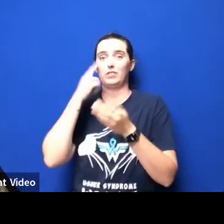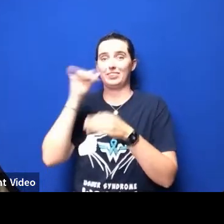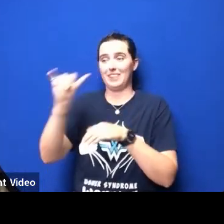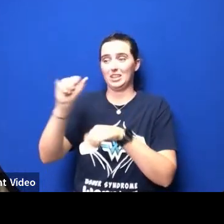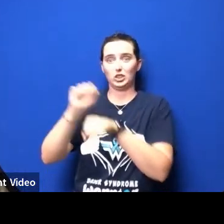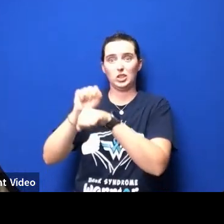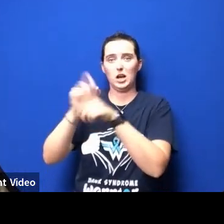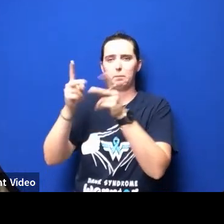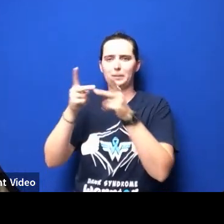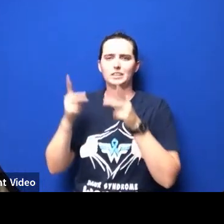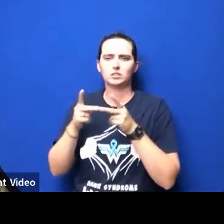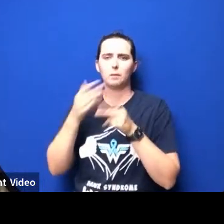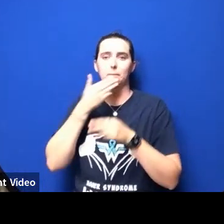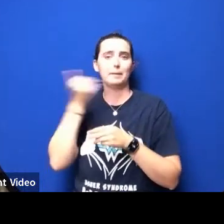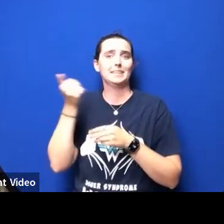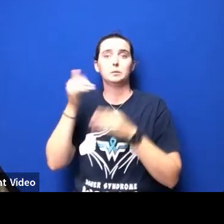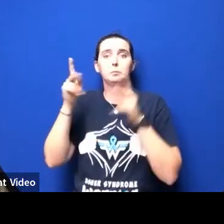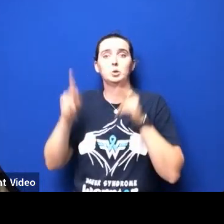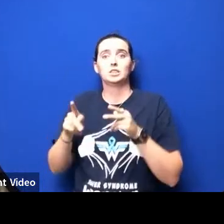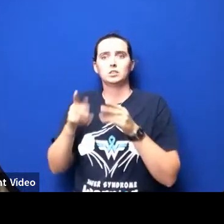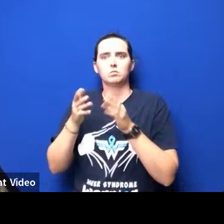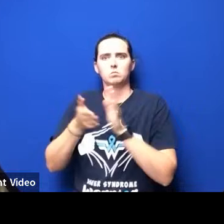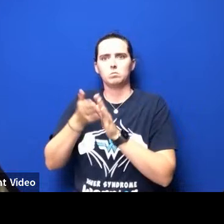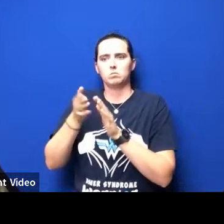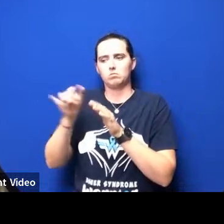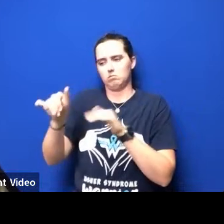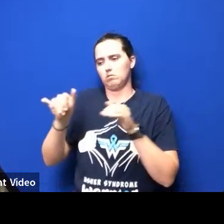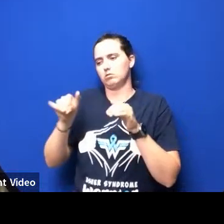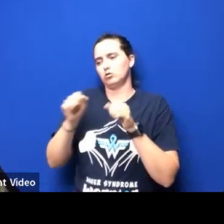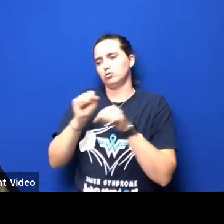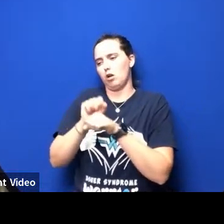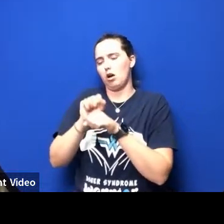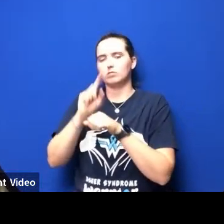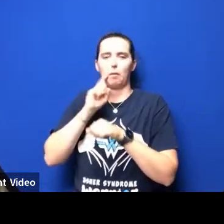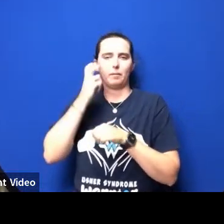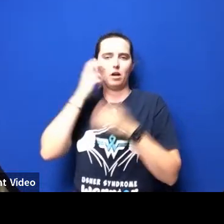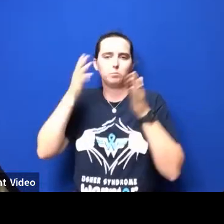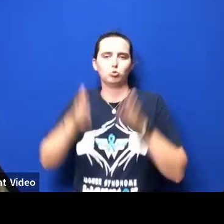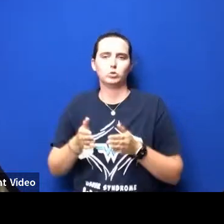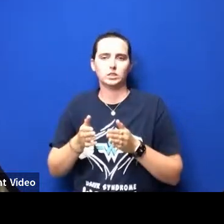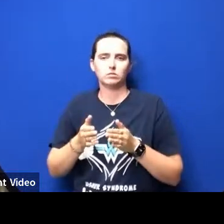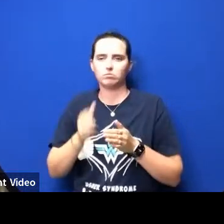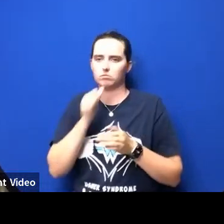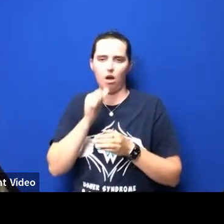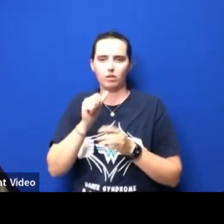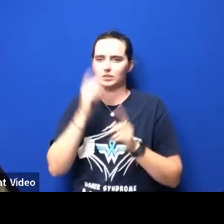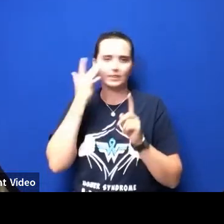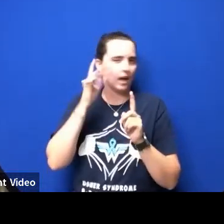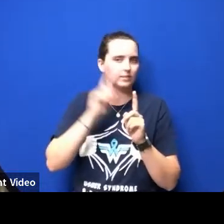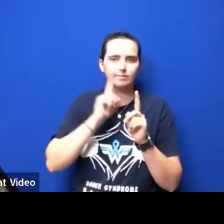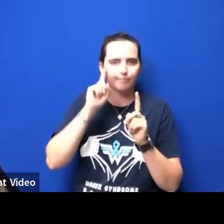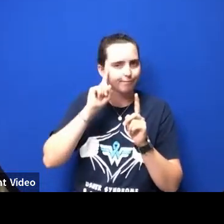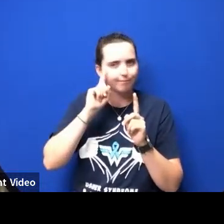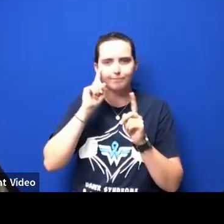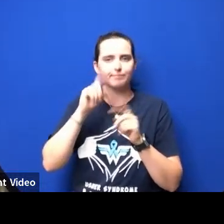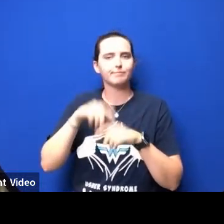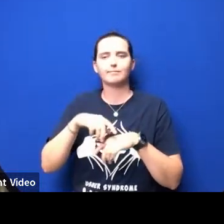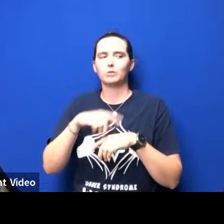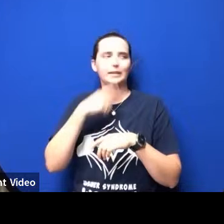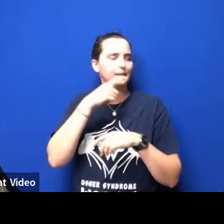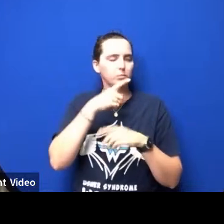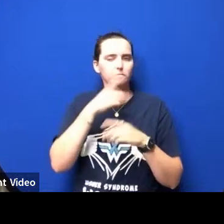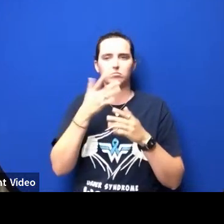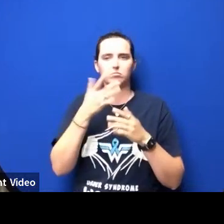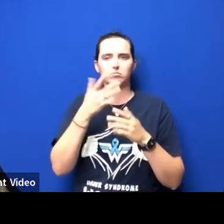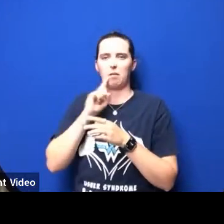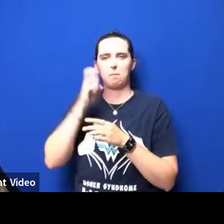program. The recommendation for that position, the best person to run that position would be a deaf-blind person,